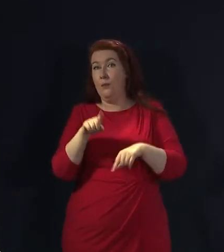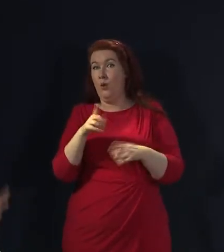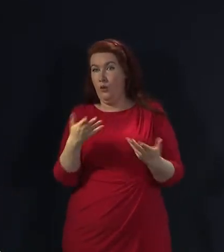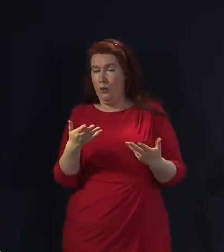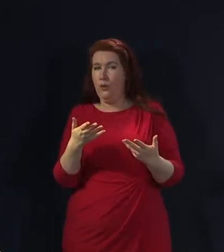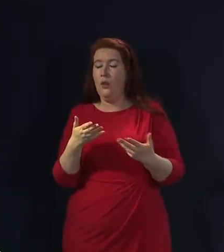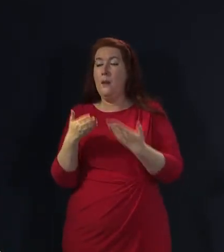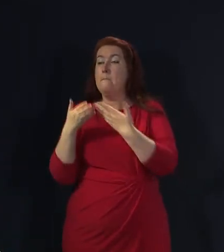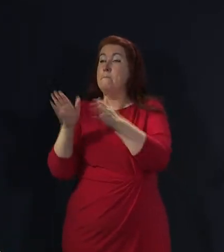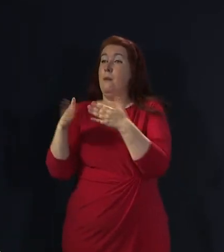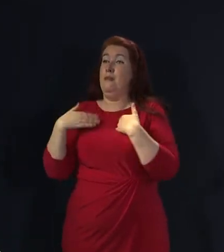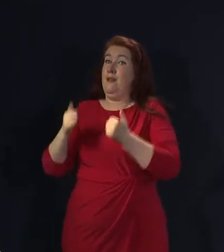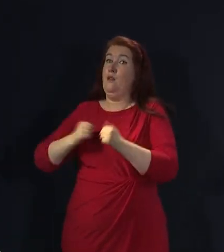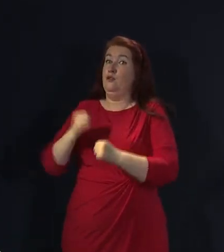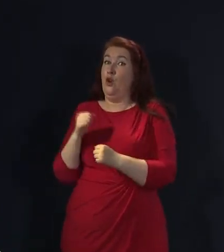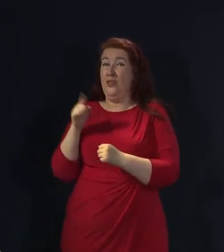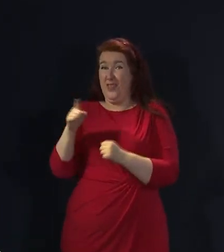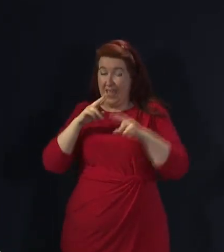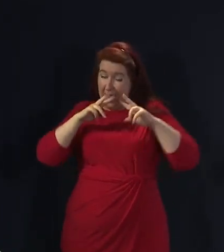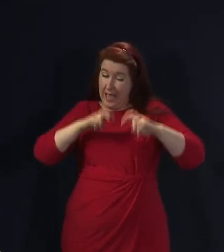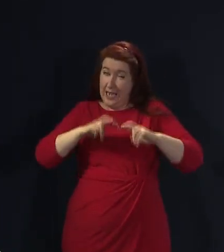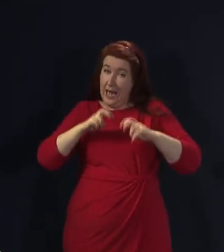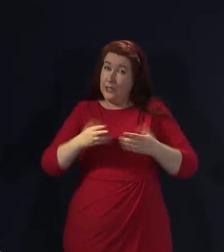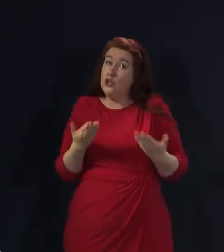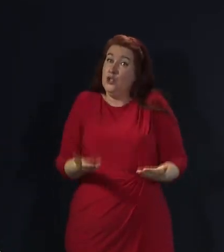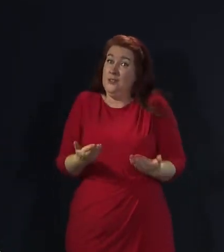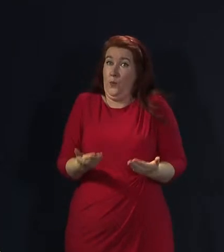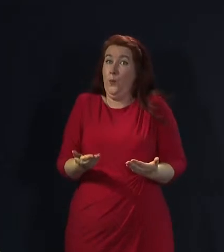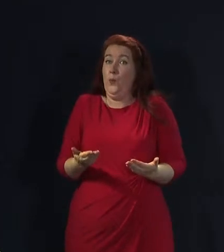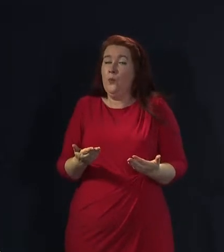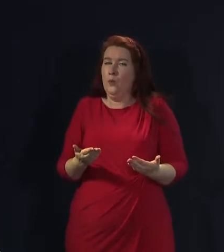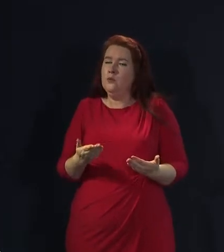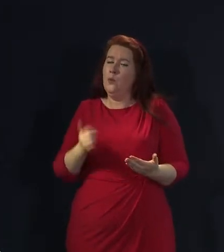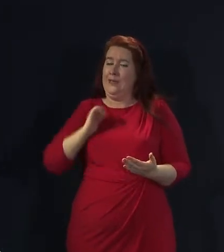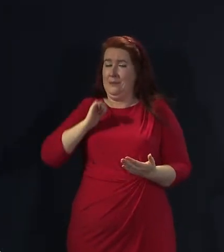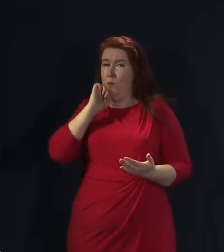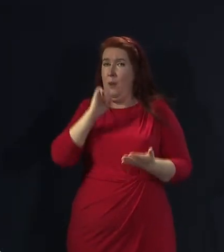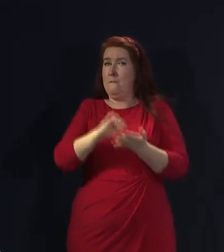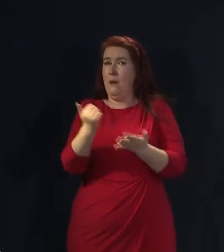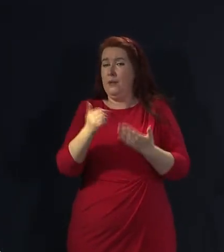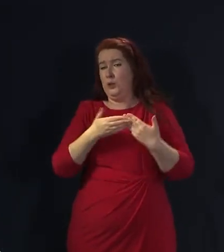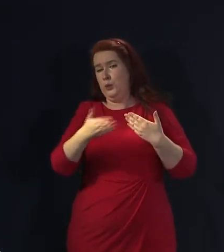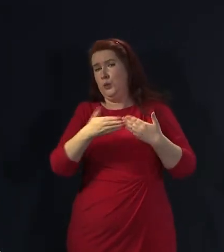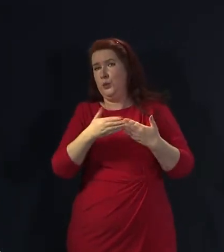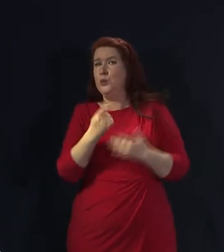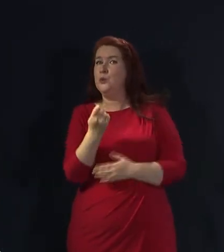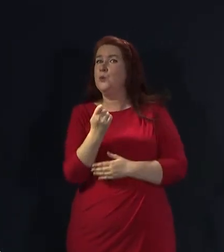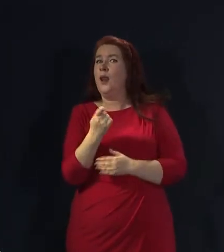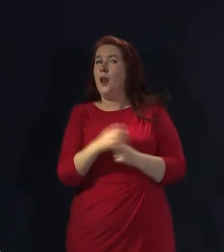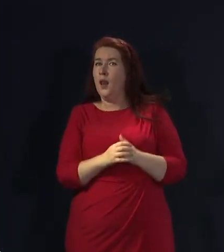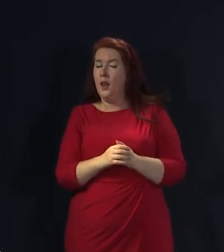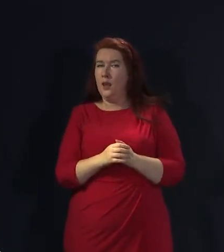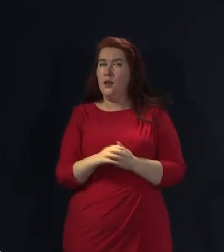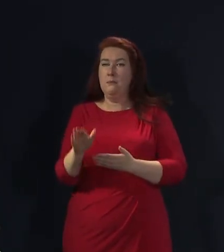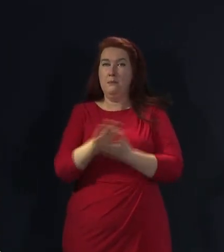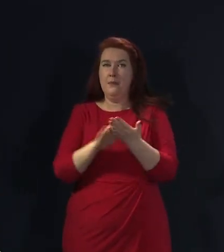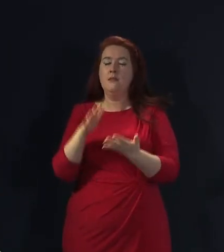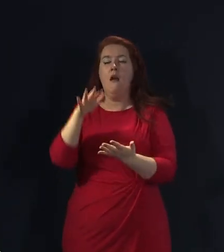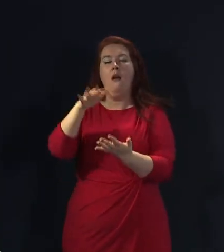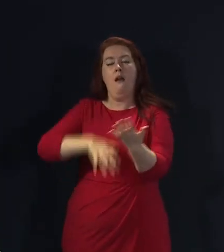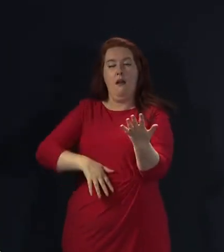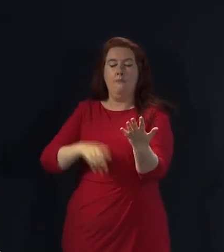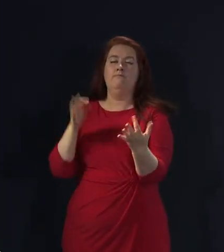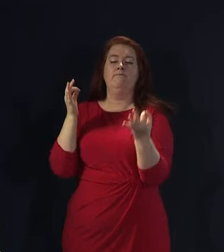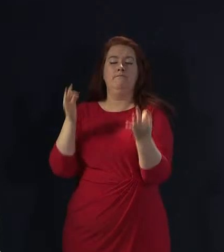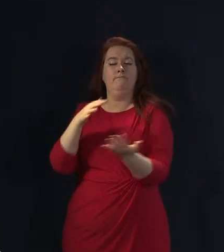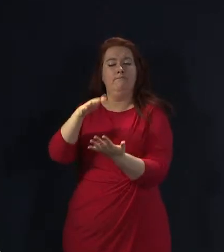Scotland are analysing that data just now. I expect that to be published very soon, and that will give us a clear indication of the type of